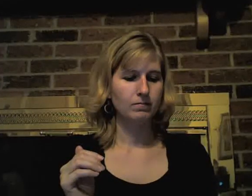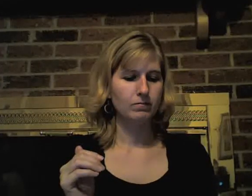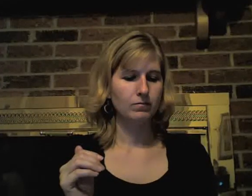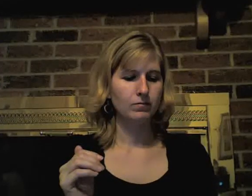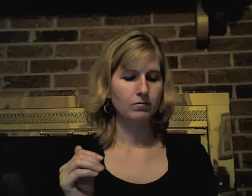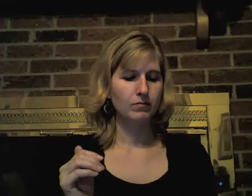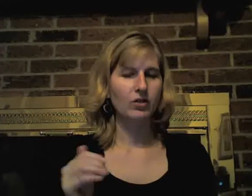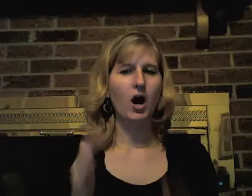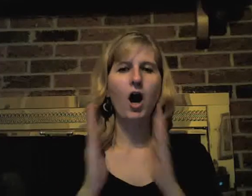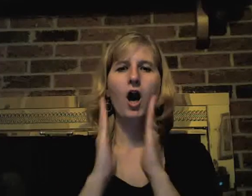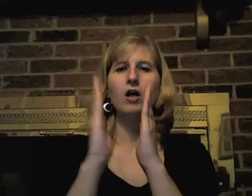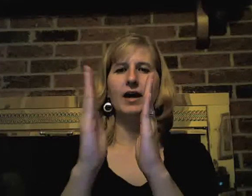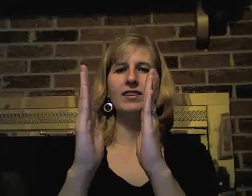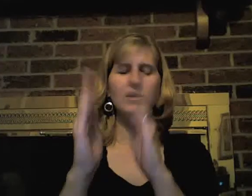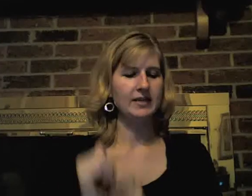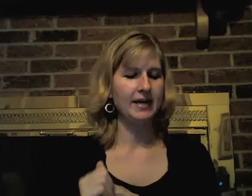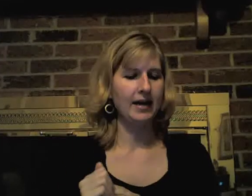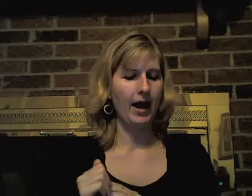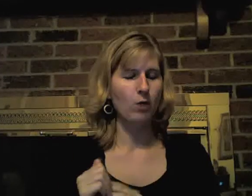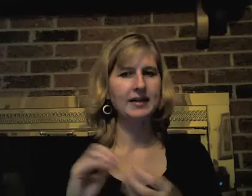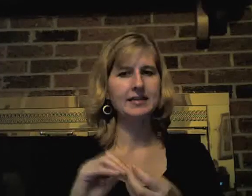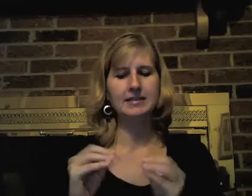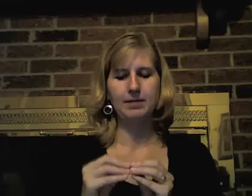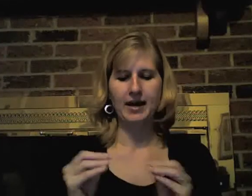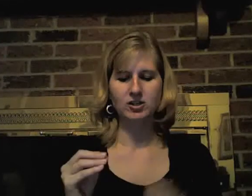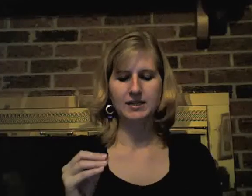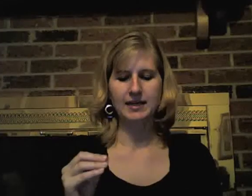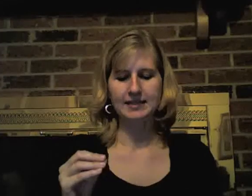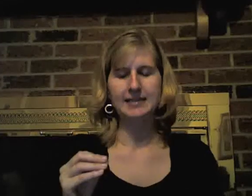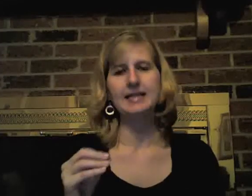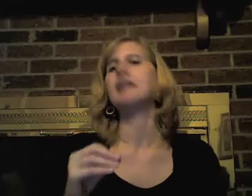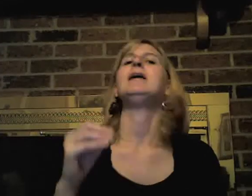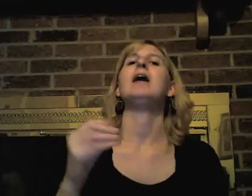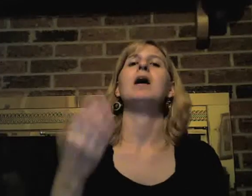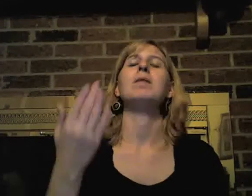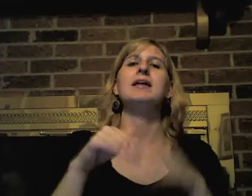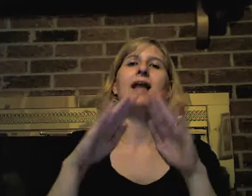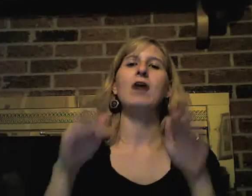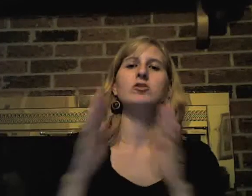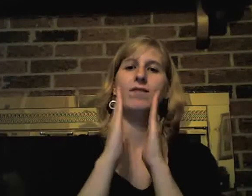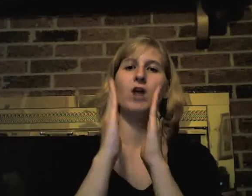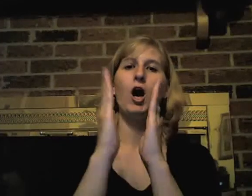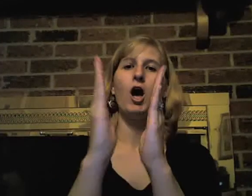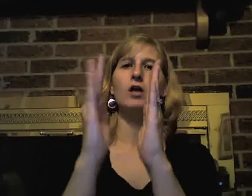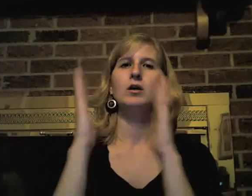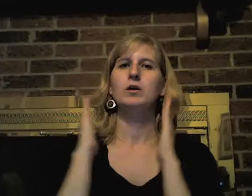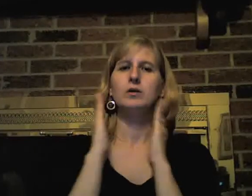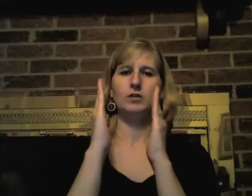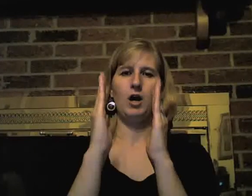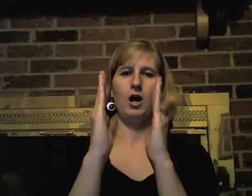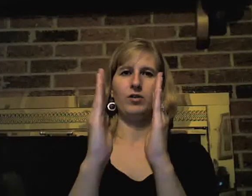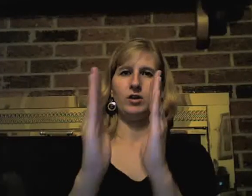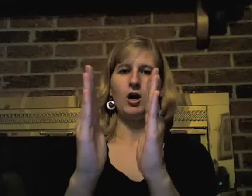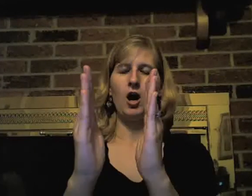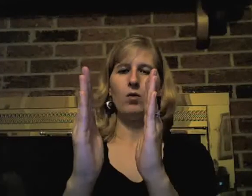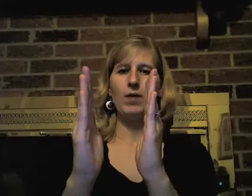the hall. I think we did. I hope I didn't skip that, just in case I did. In the house you have the hall, the long hallway.